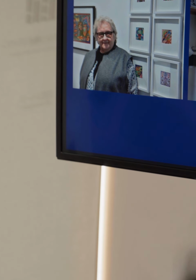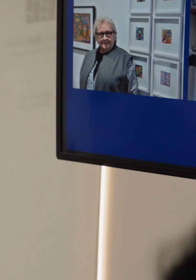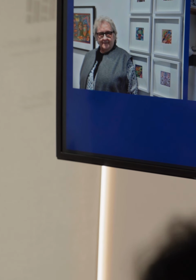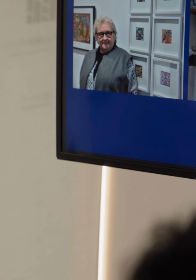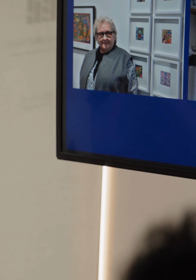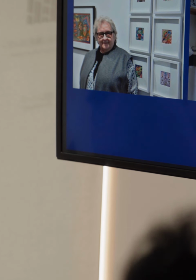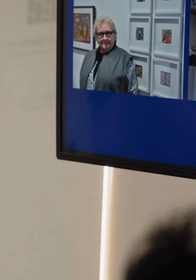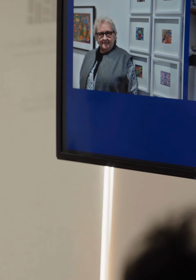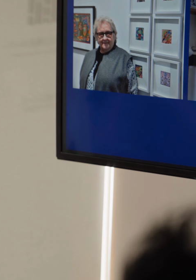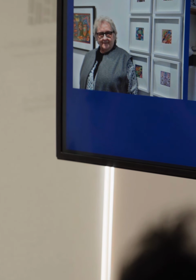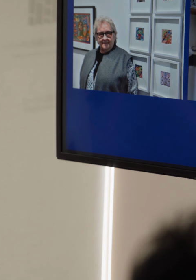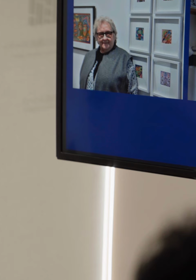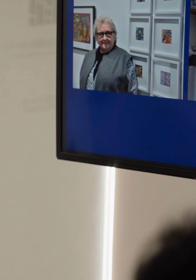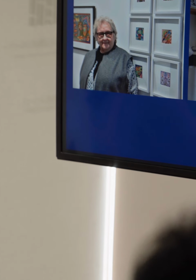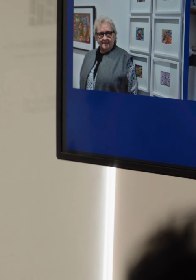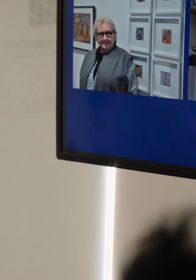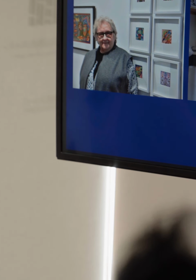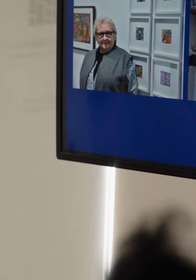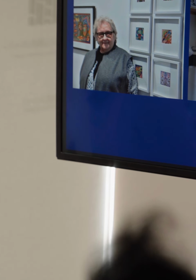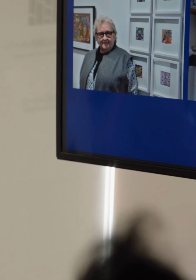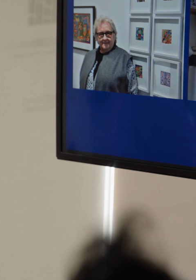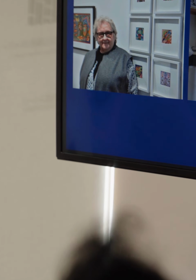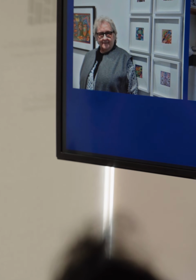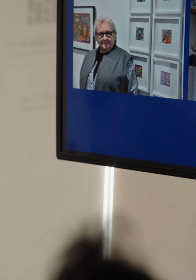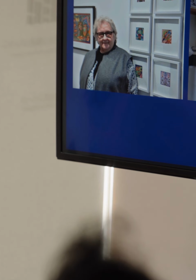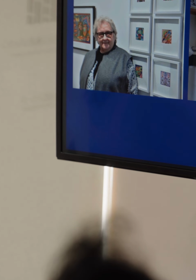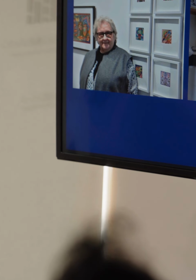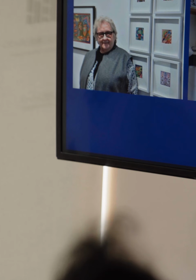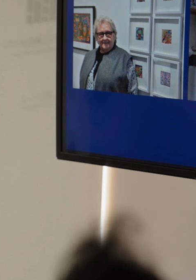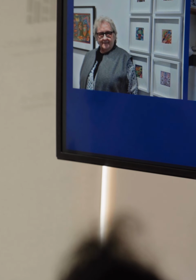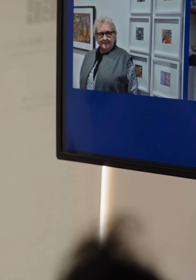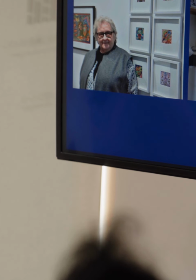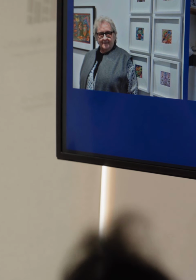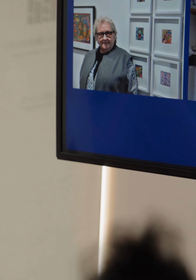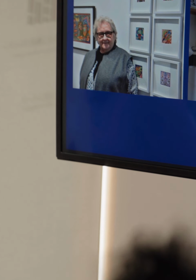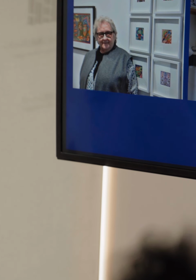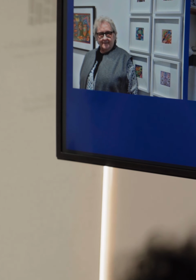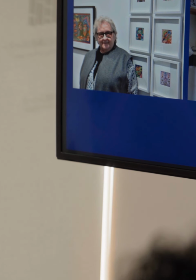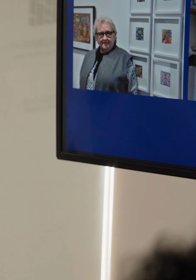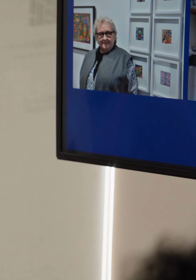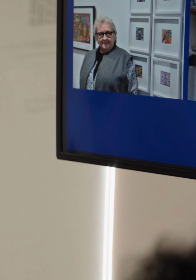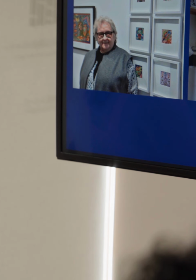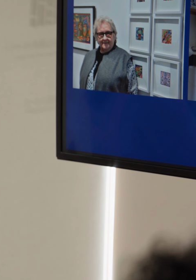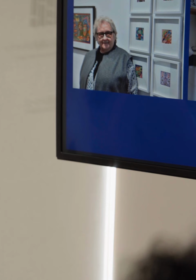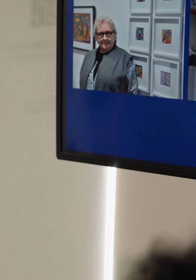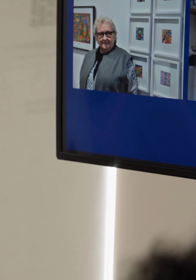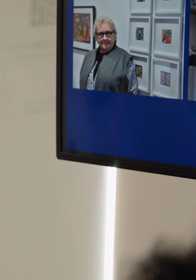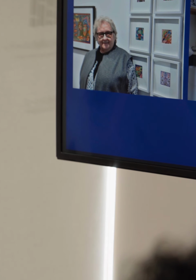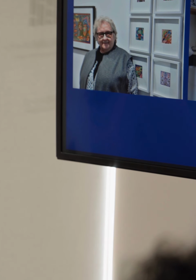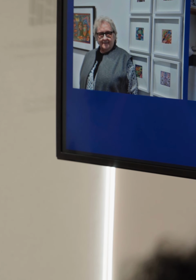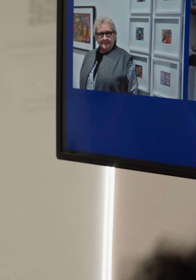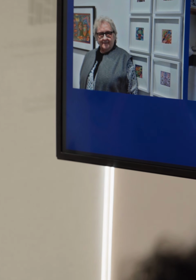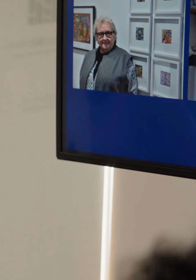each other, and they're very precariously balanced, and at any moment they could fall over. And she did that because she wanted them to